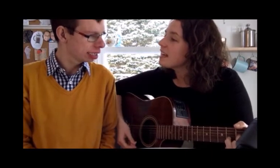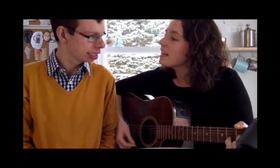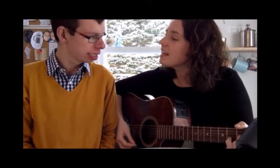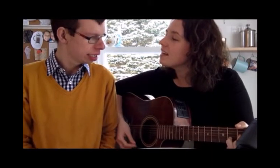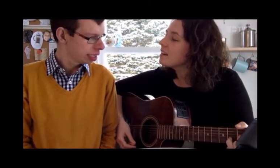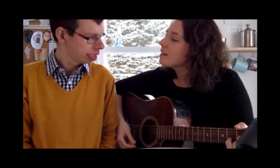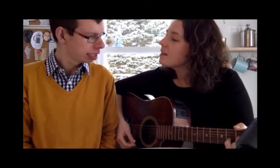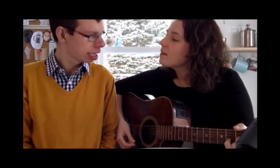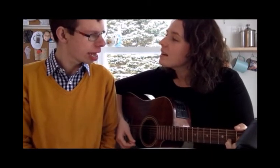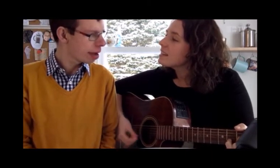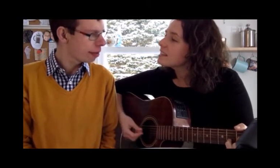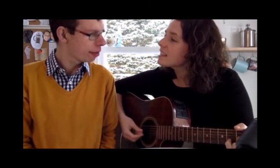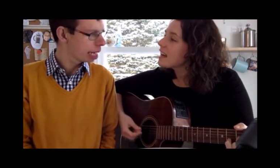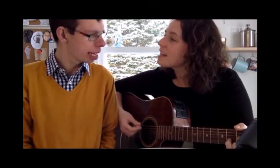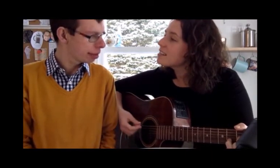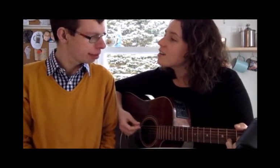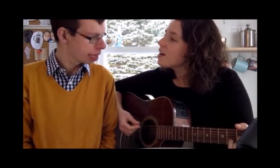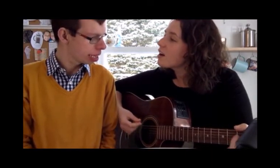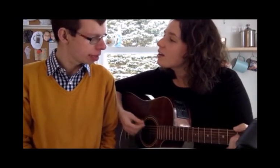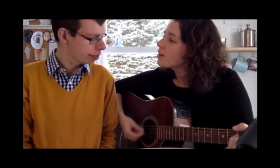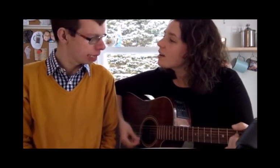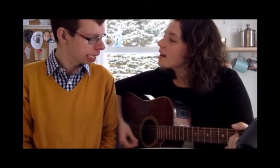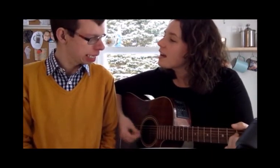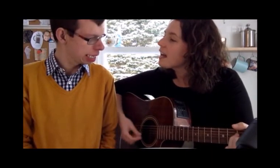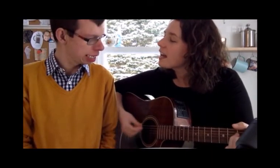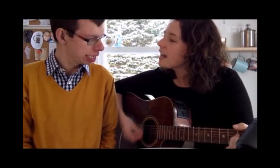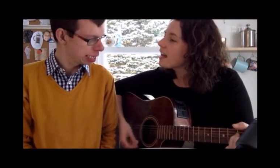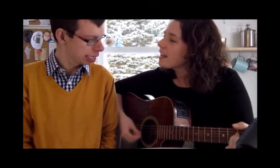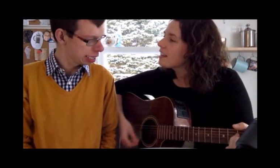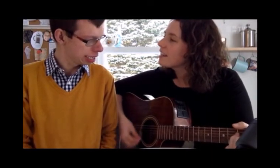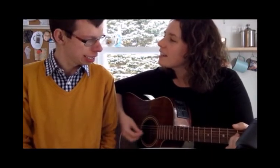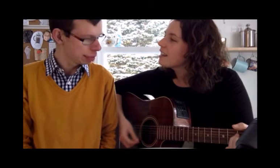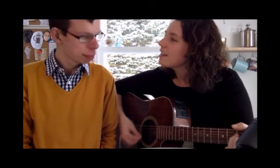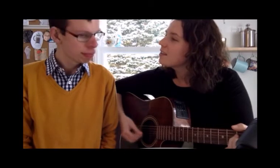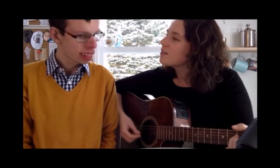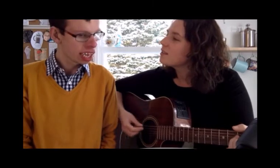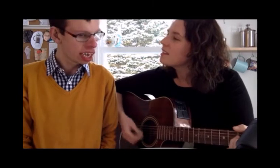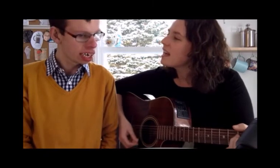make me happy when skies are gray.